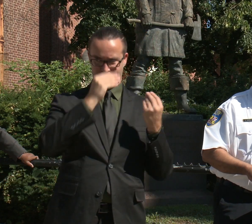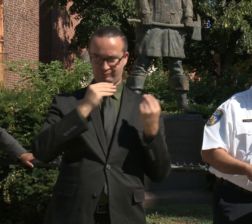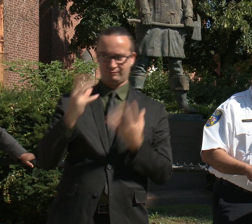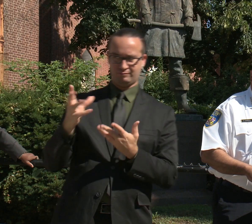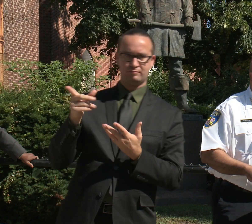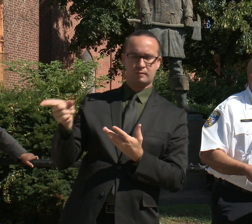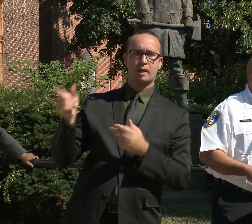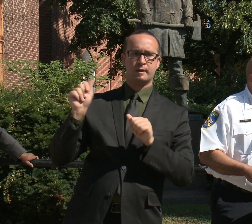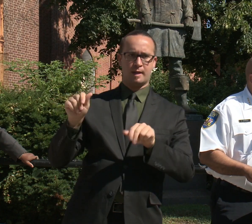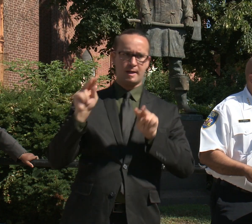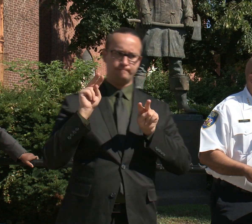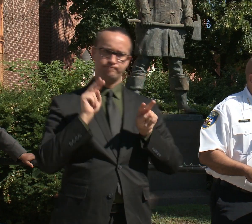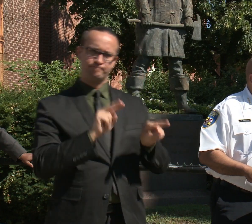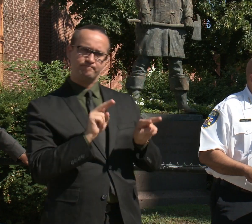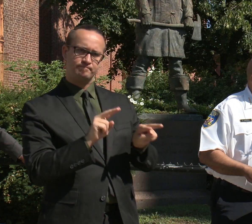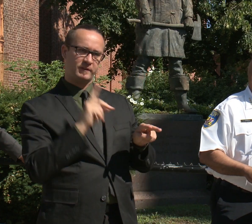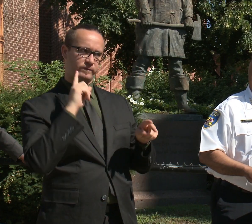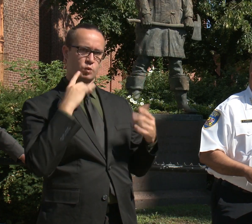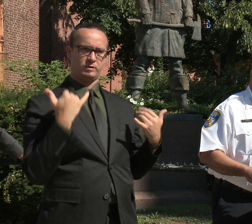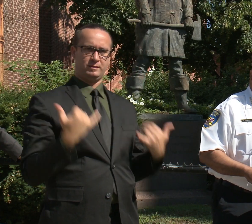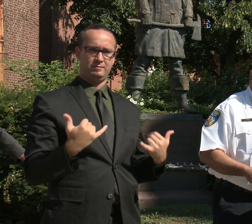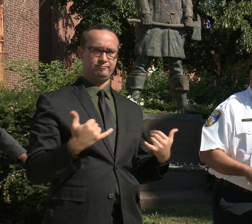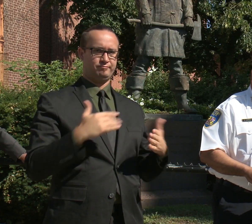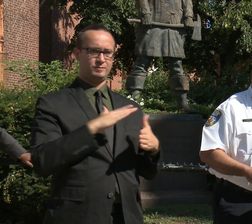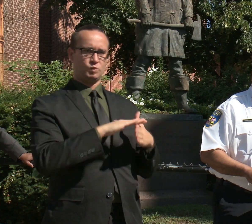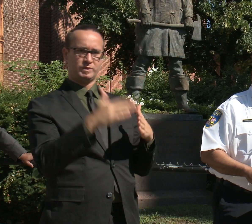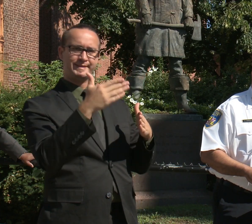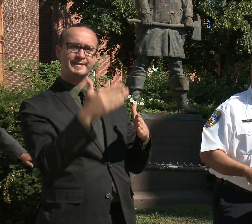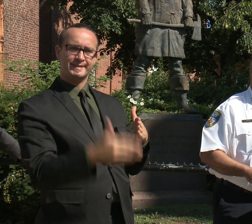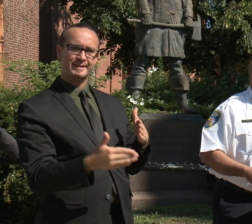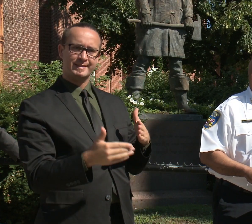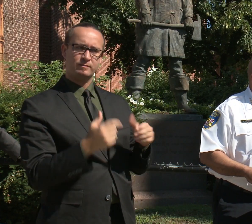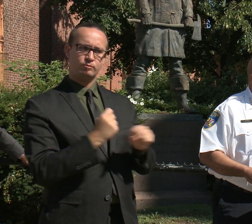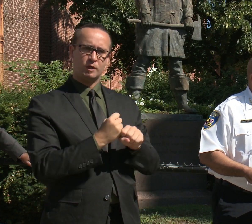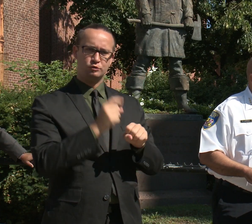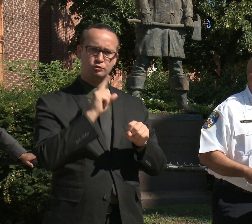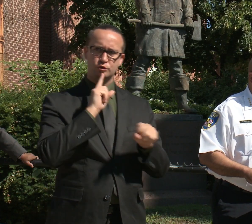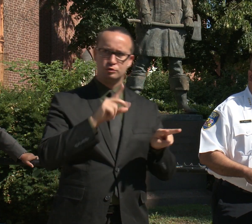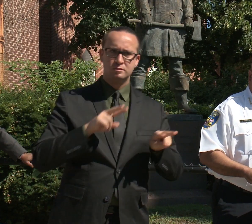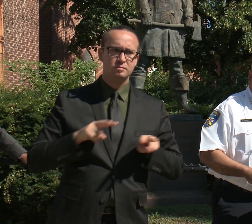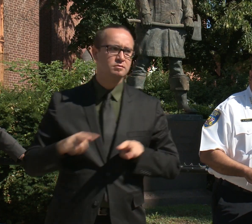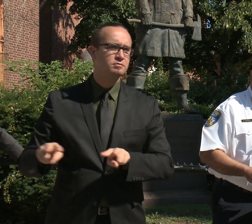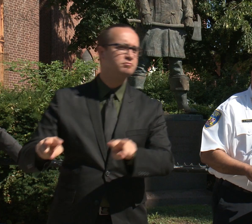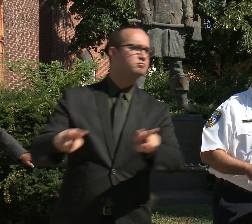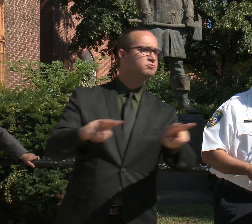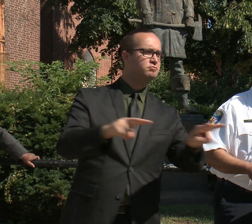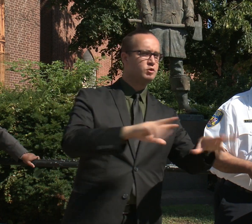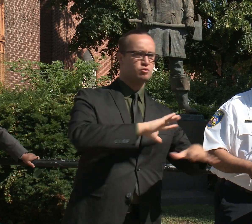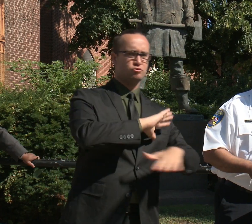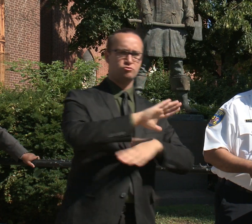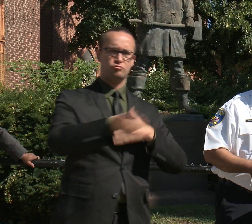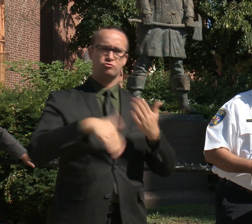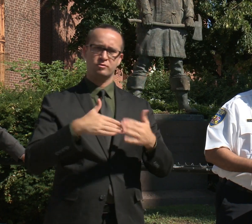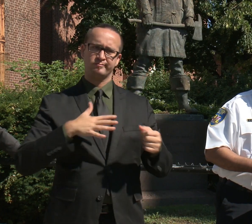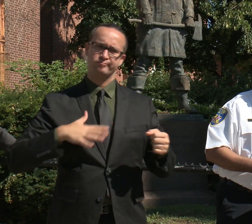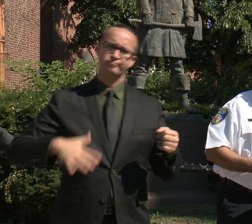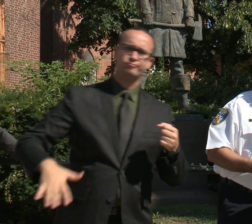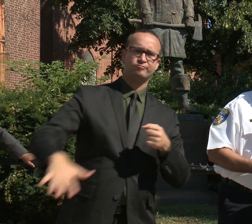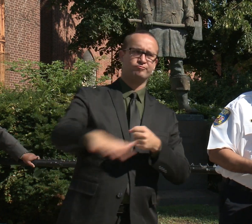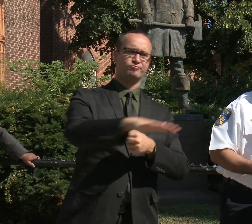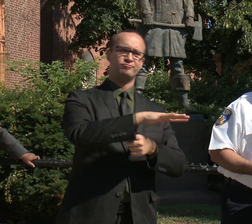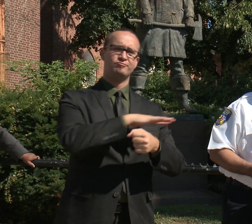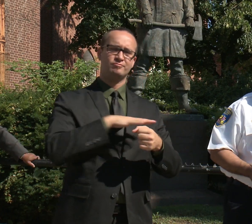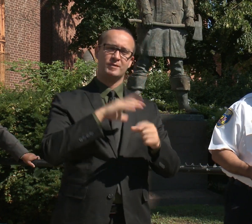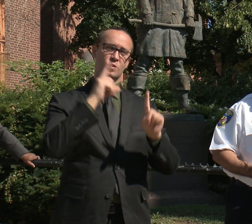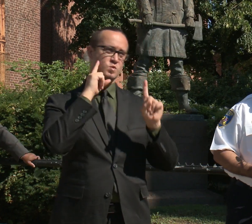highly visible and highly engaged, covering all parts of the city to make sure we have a safe and enjoyable 4th of July weekend. Thank